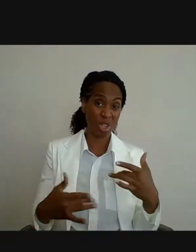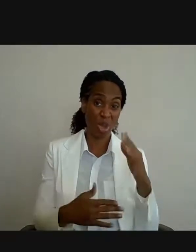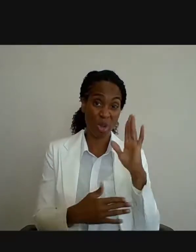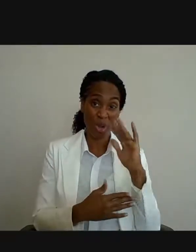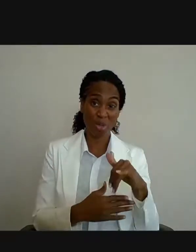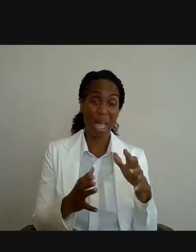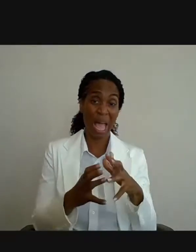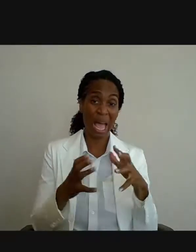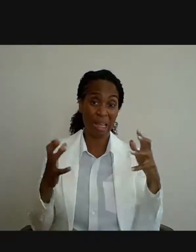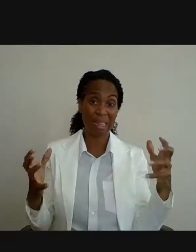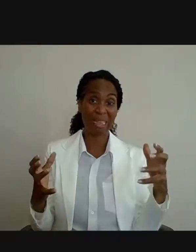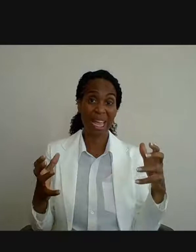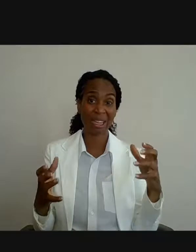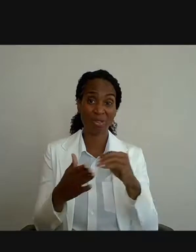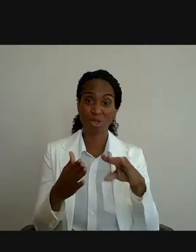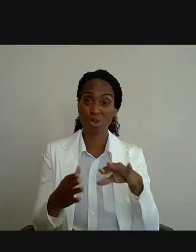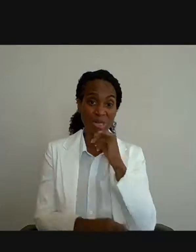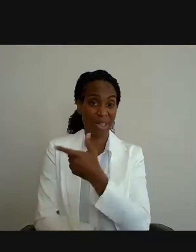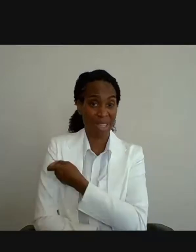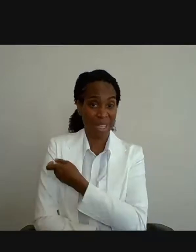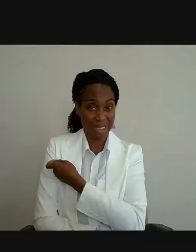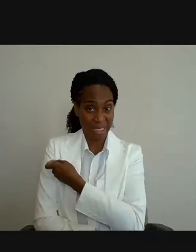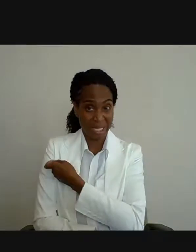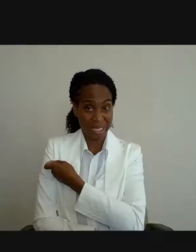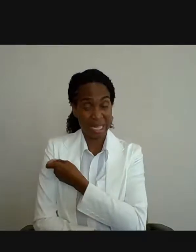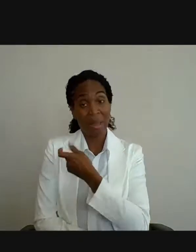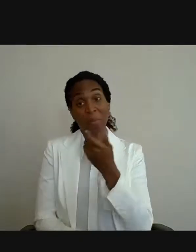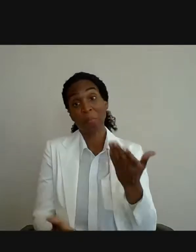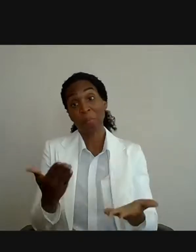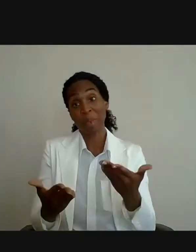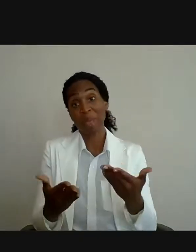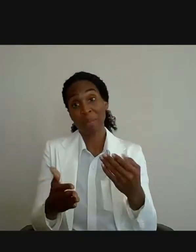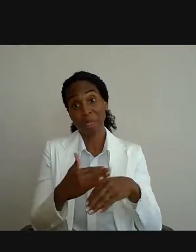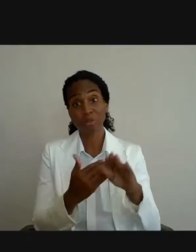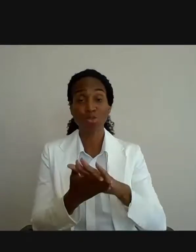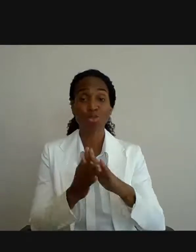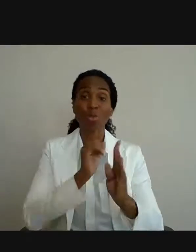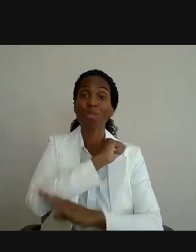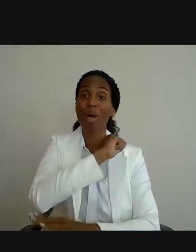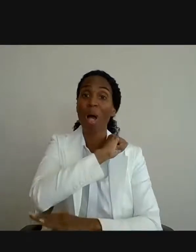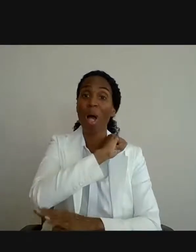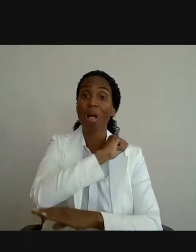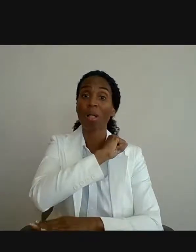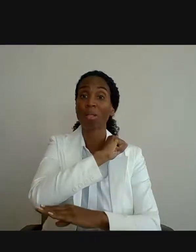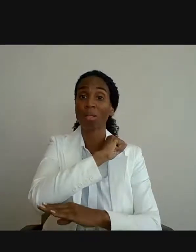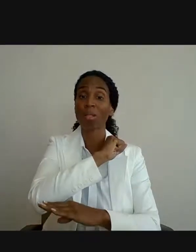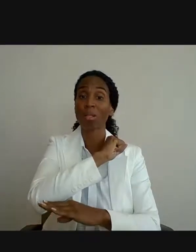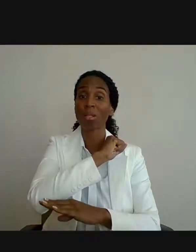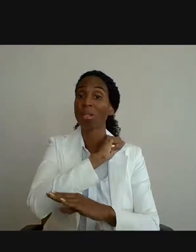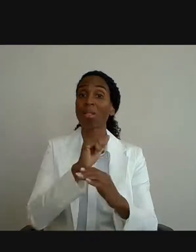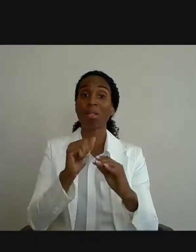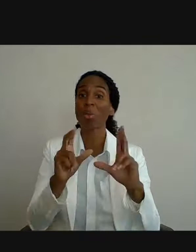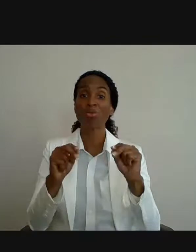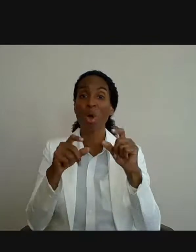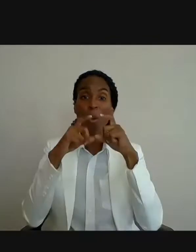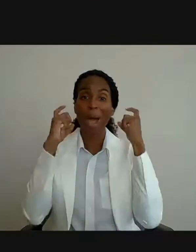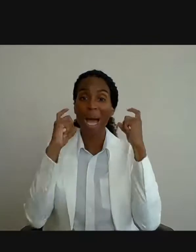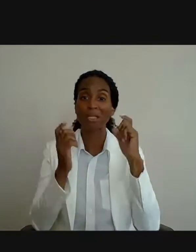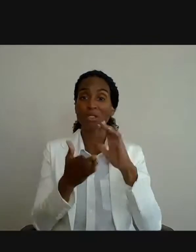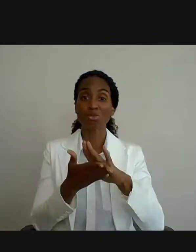lot of unvaccinated students, and they may be going into school this fall with no masks at